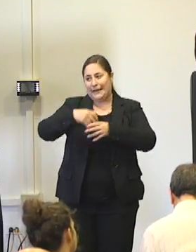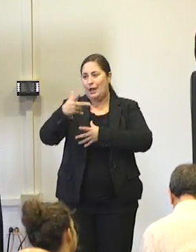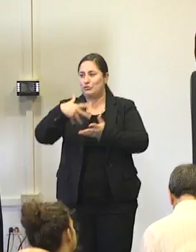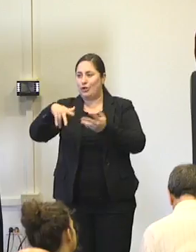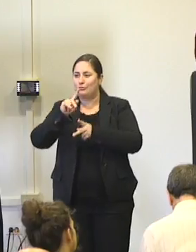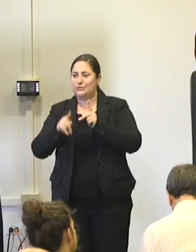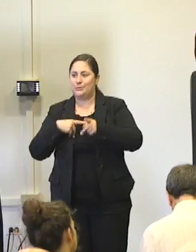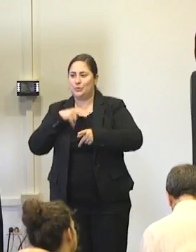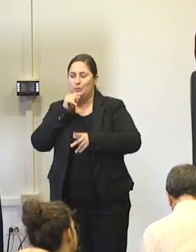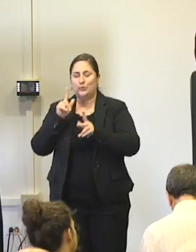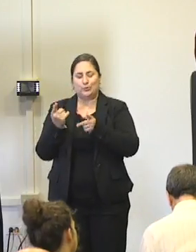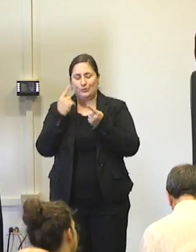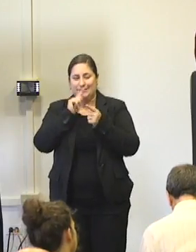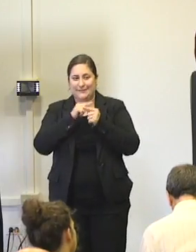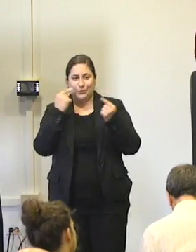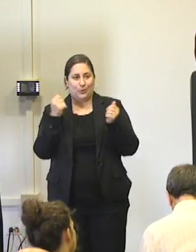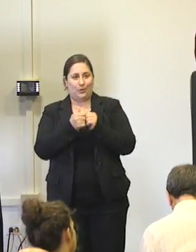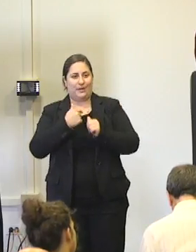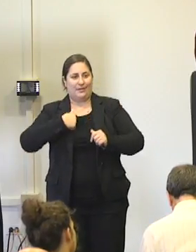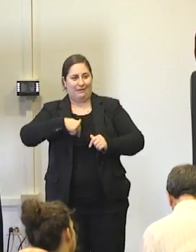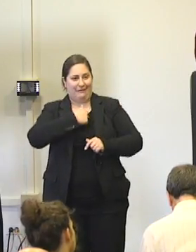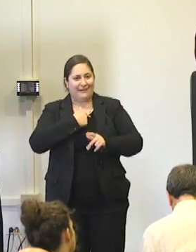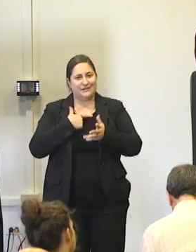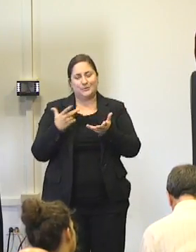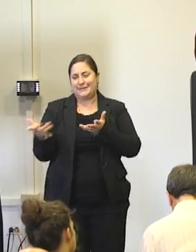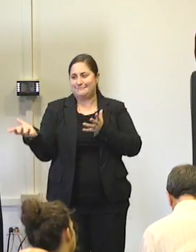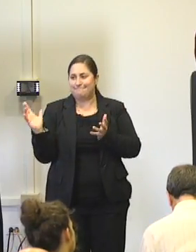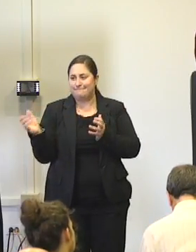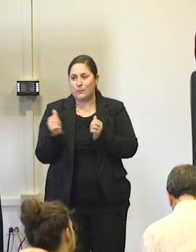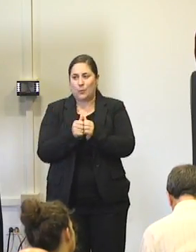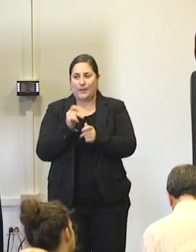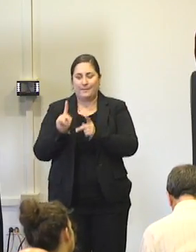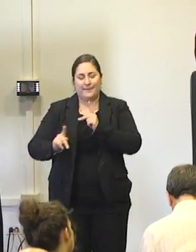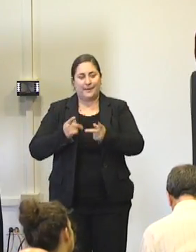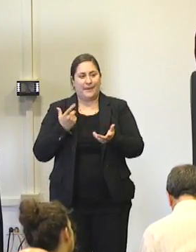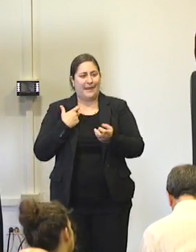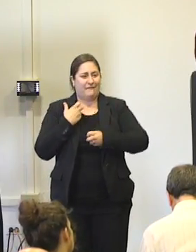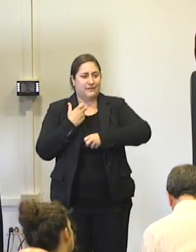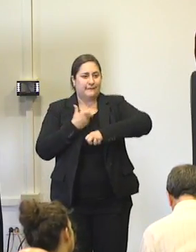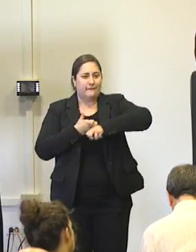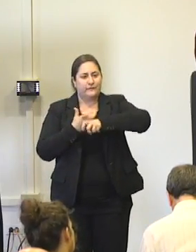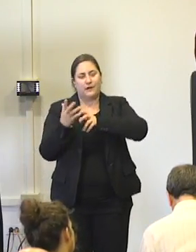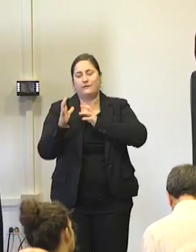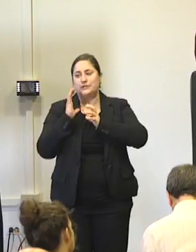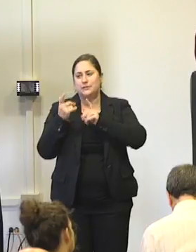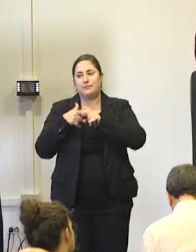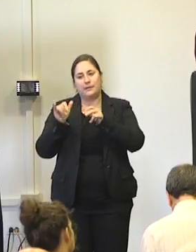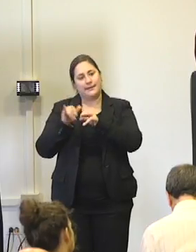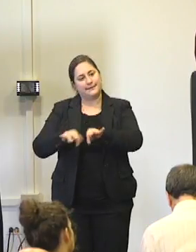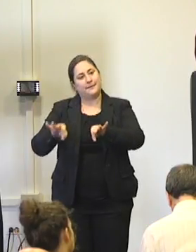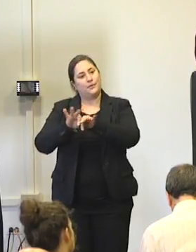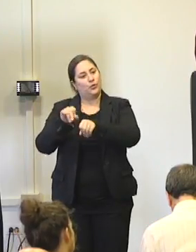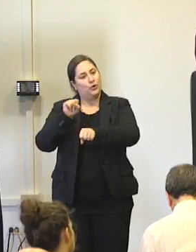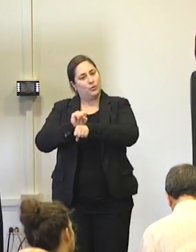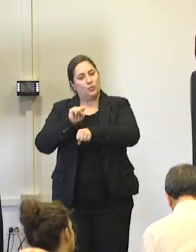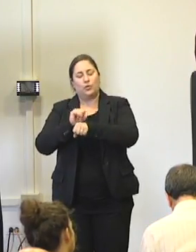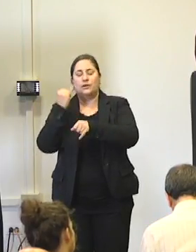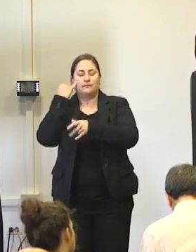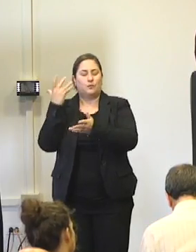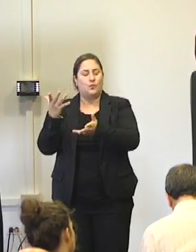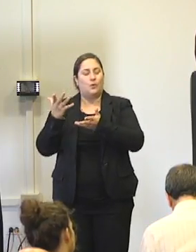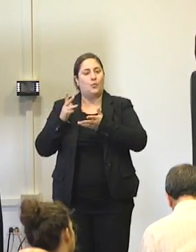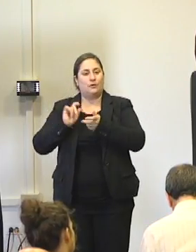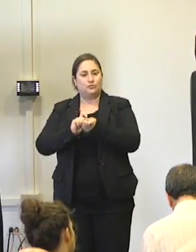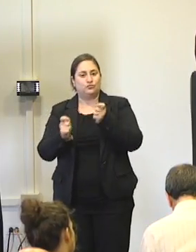us, right, and getting out to venues where conversations might be difficult, but this is really important work that we need to do if we're going to reinvigorate our